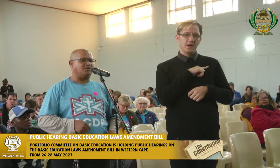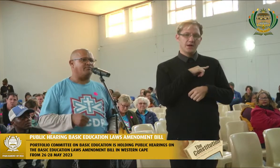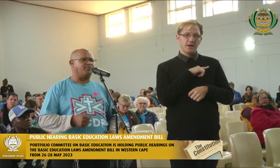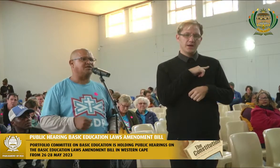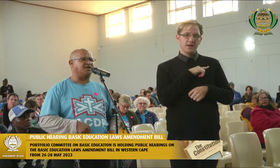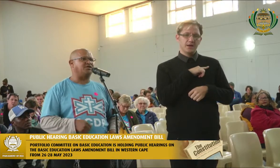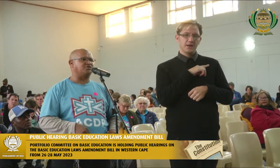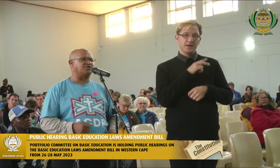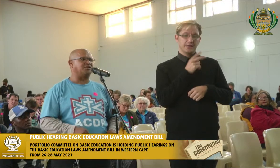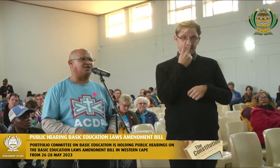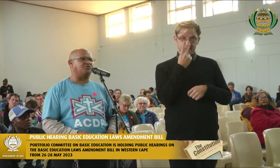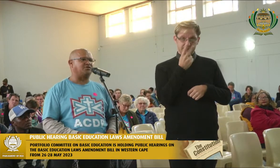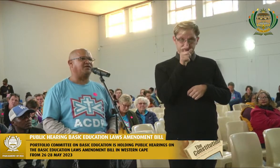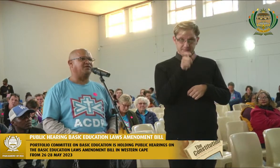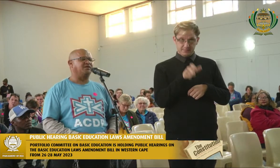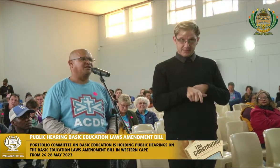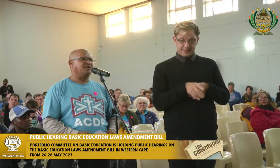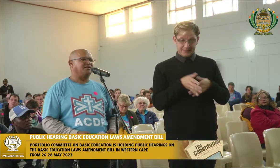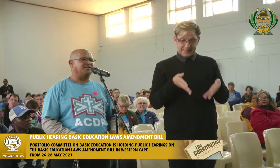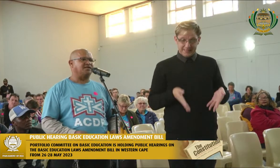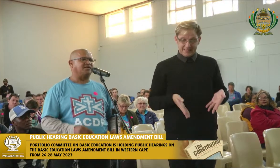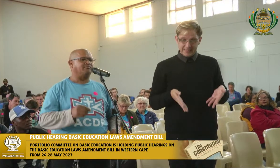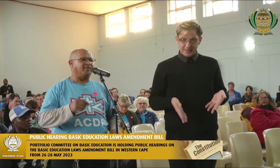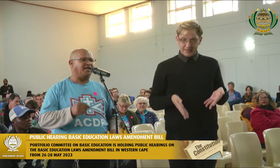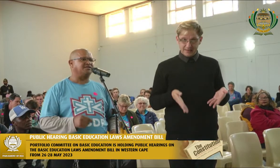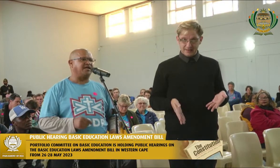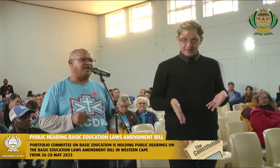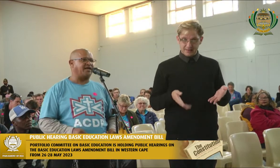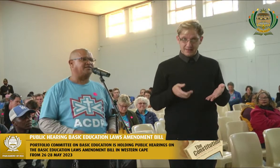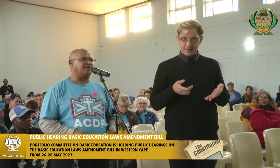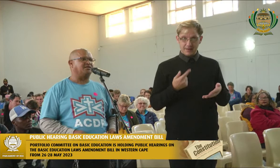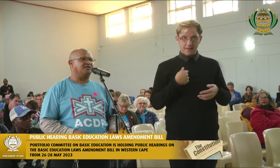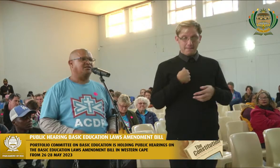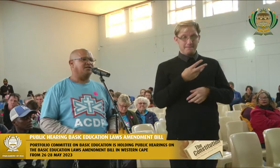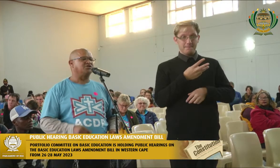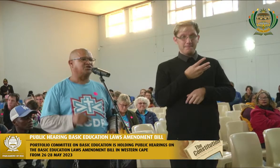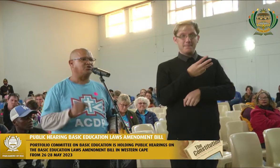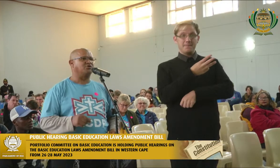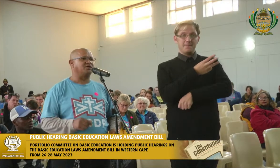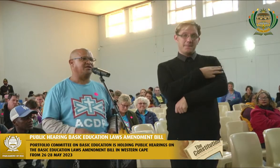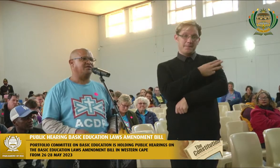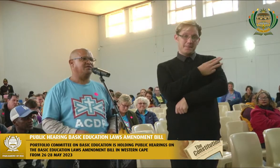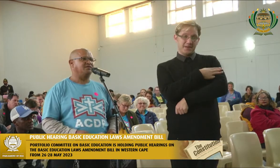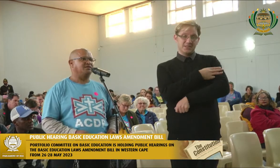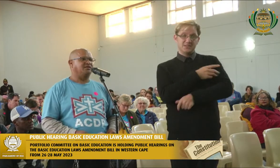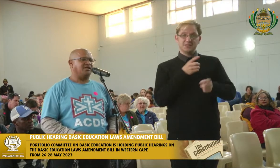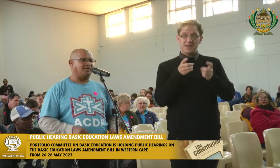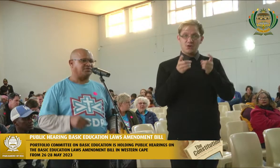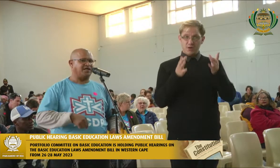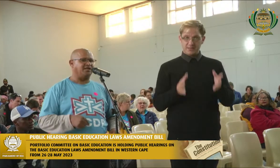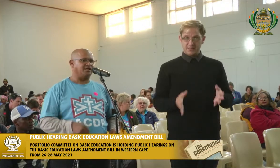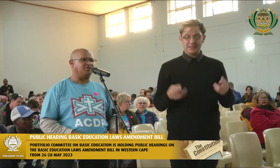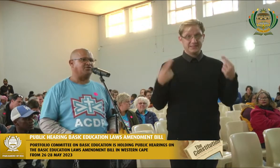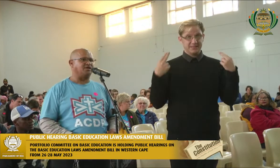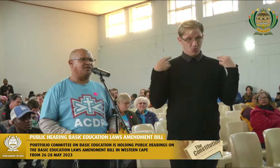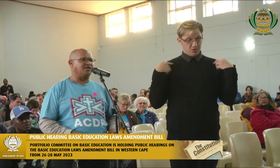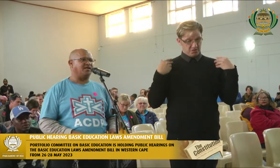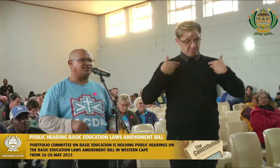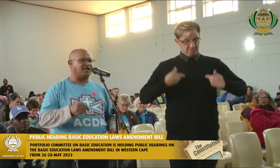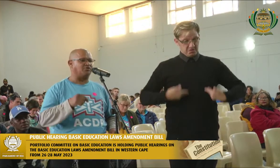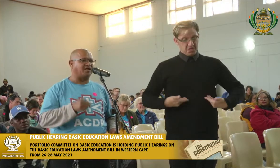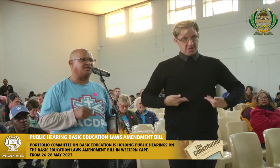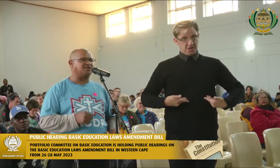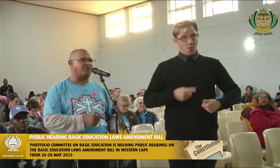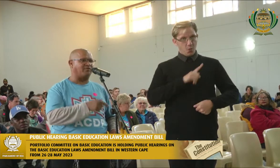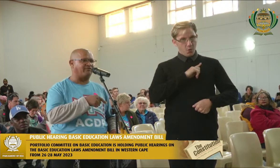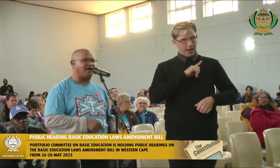see the person that you see here today is a manager director in security that I'm standing here today